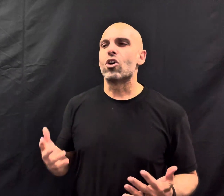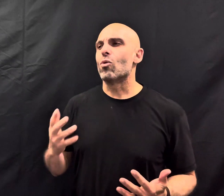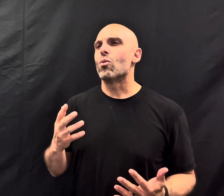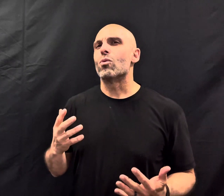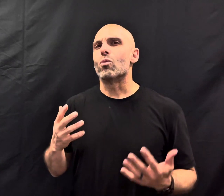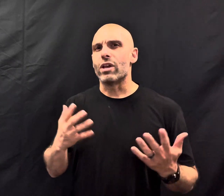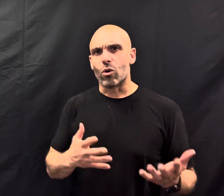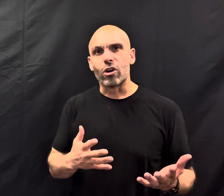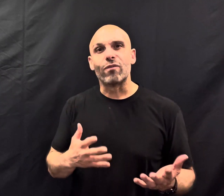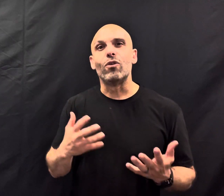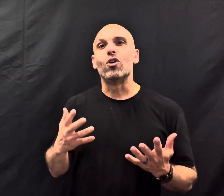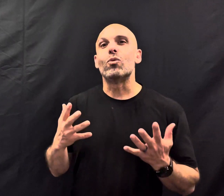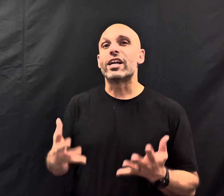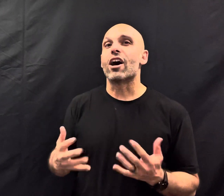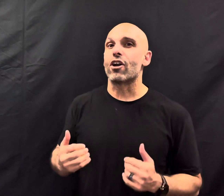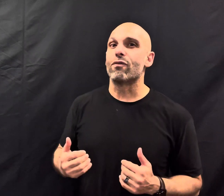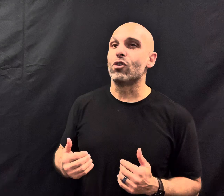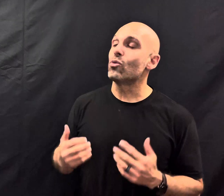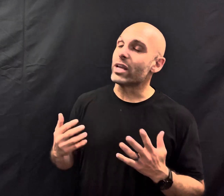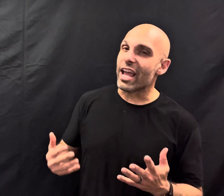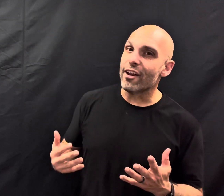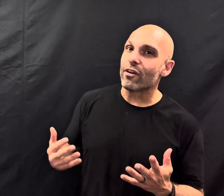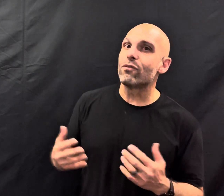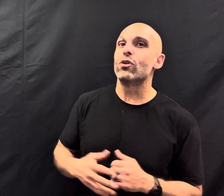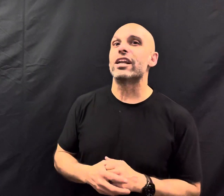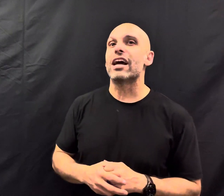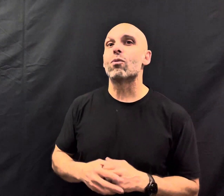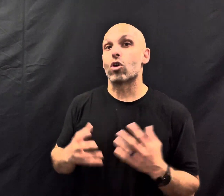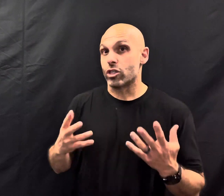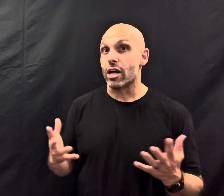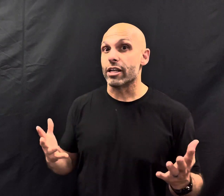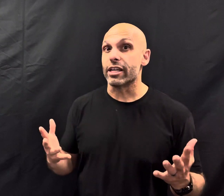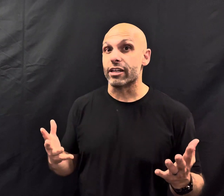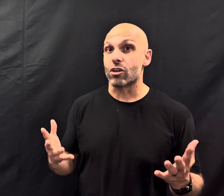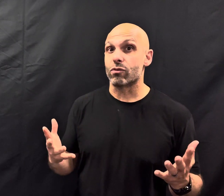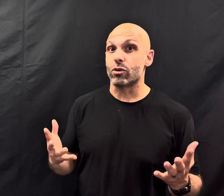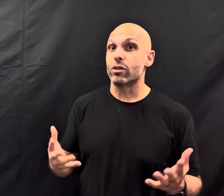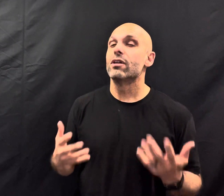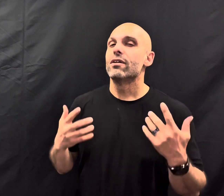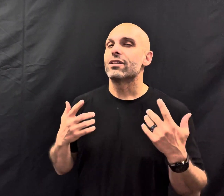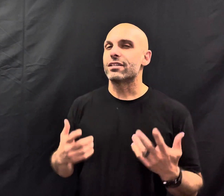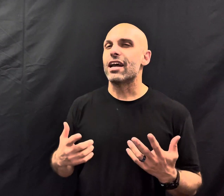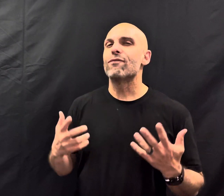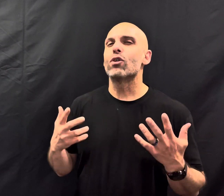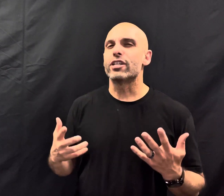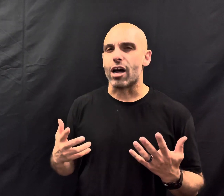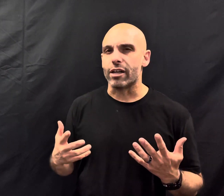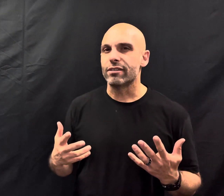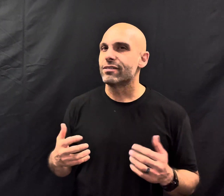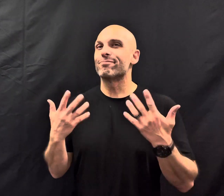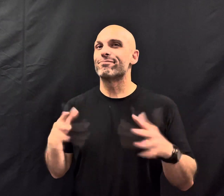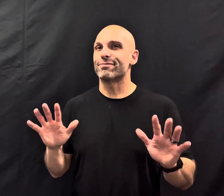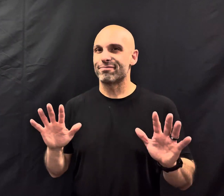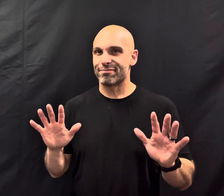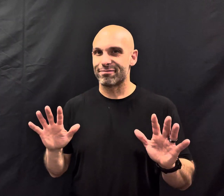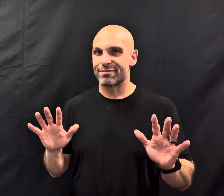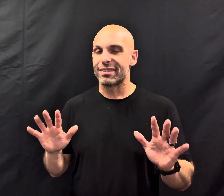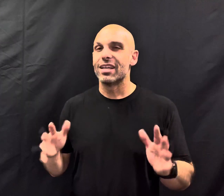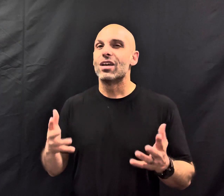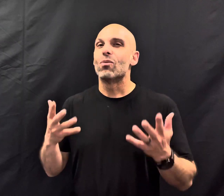So we ordered food, we got our food, we ate our food, and now we're done eating our food. The sign for done, which